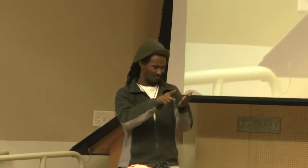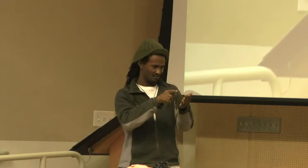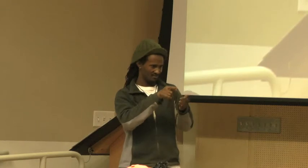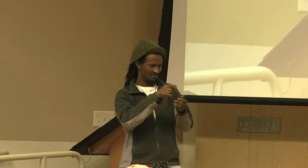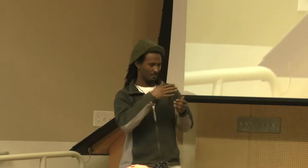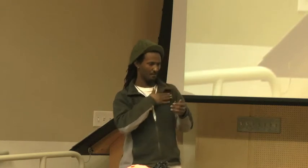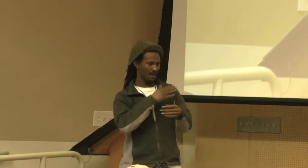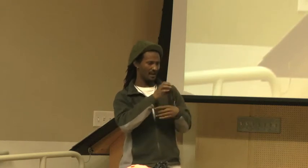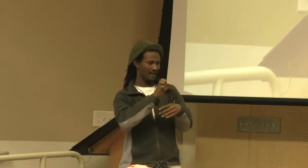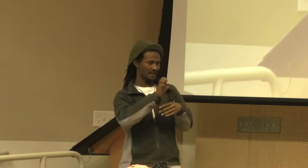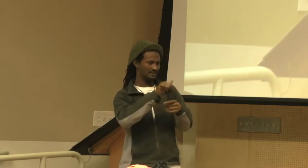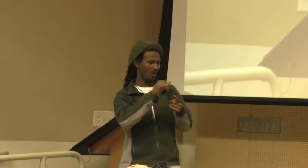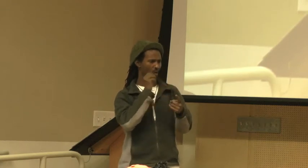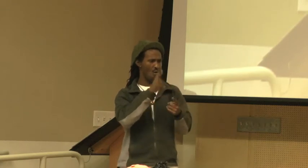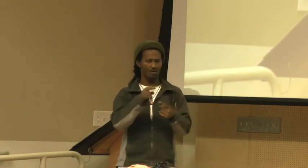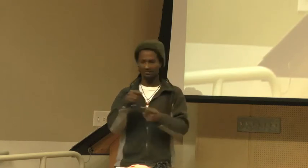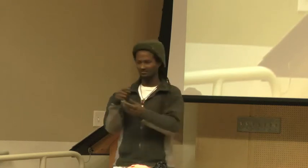But I was placed with D.